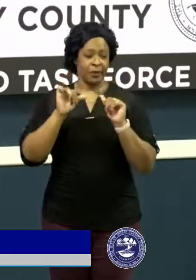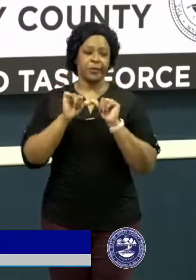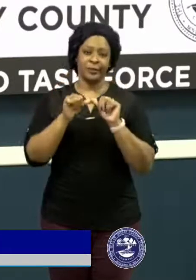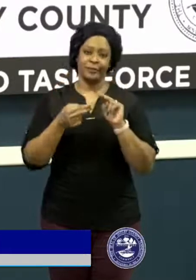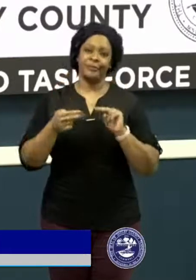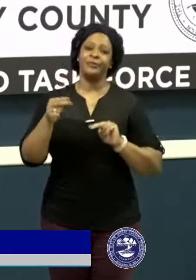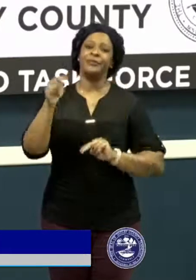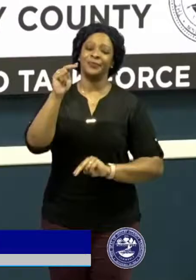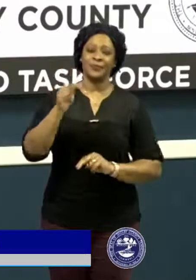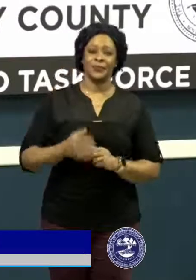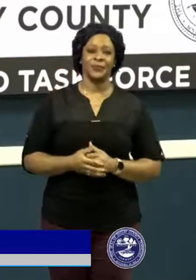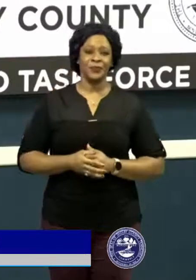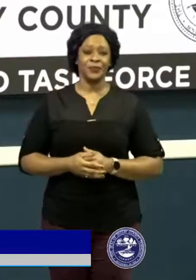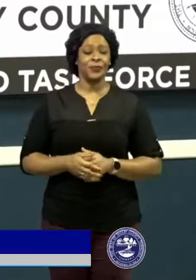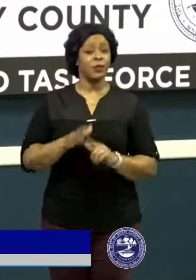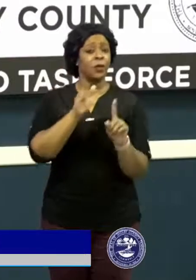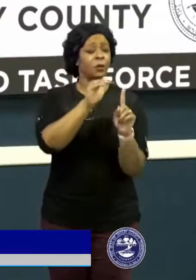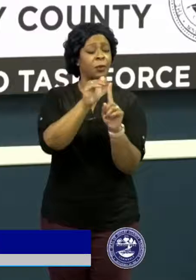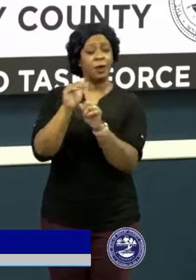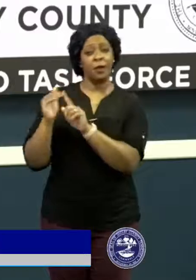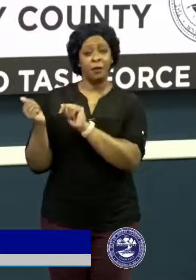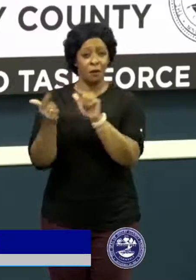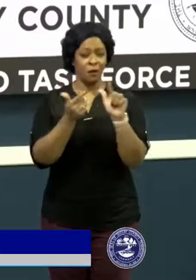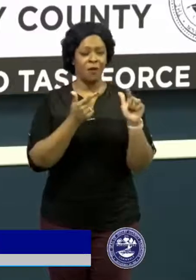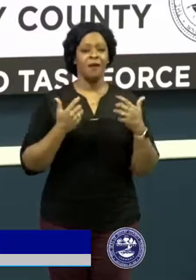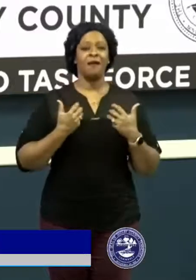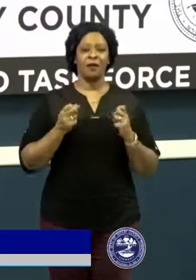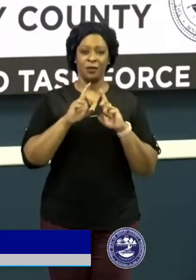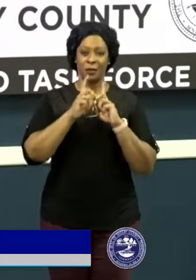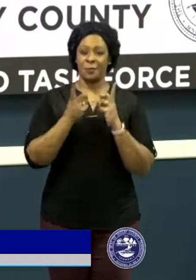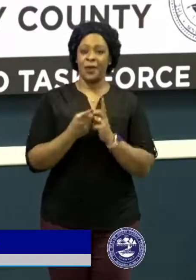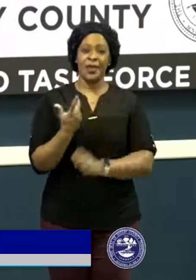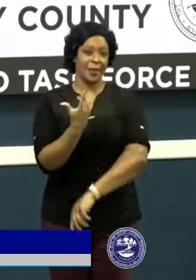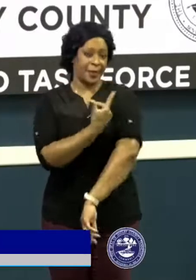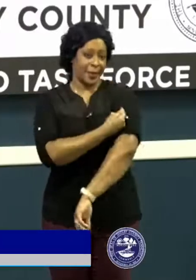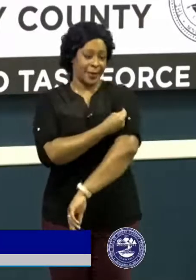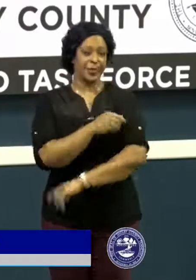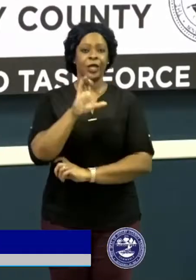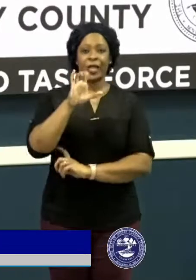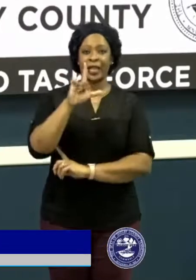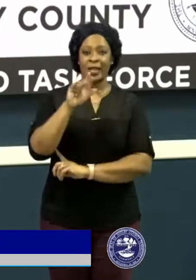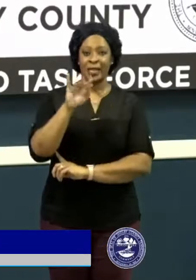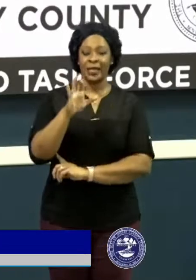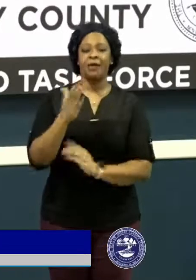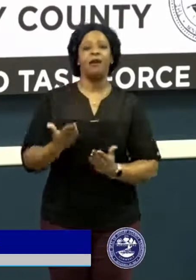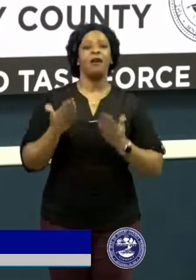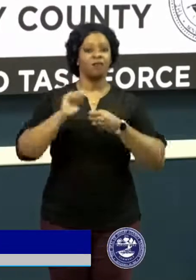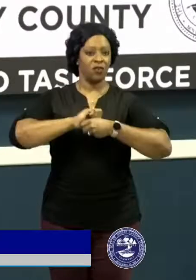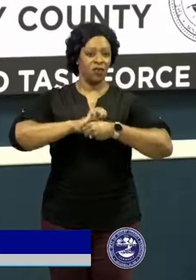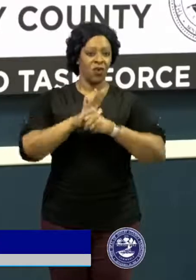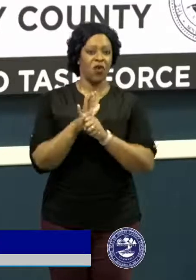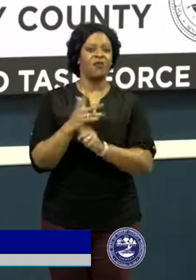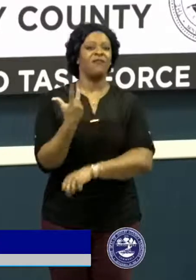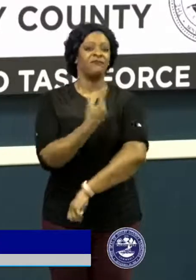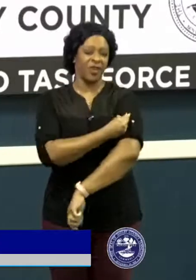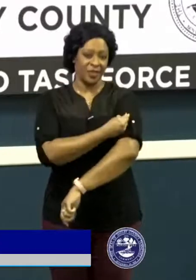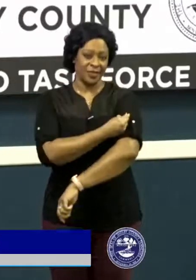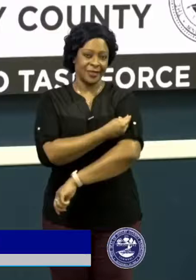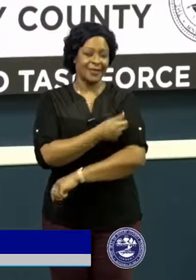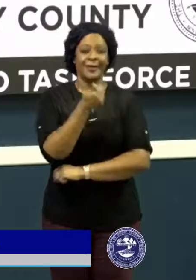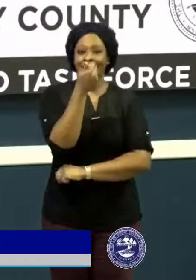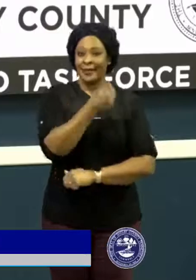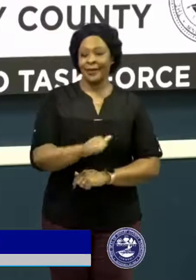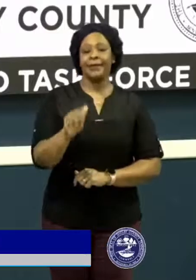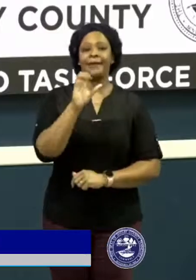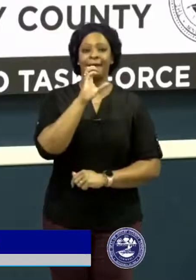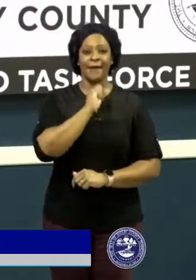continue. As a reminder, the Health Department's immunization clinic is offering COVID-19 vaccines to